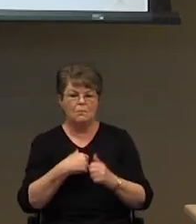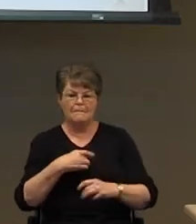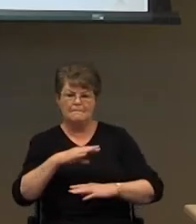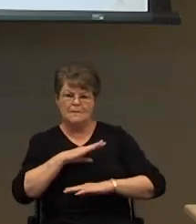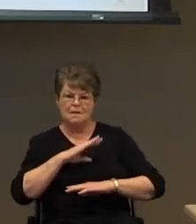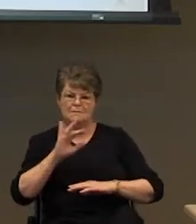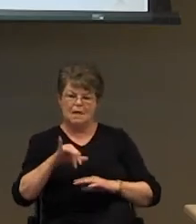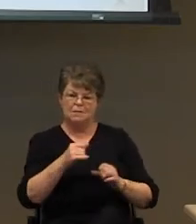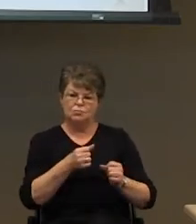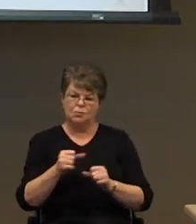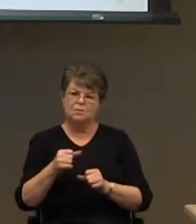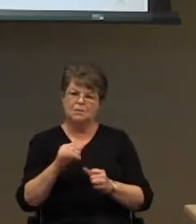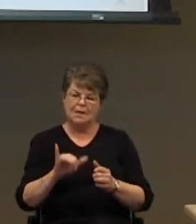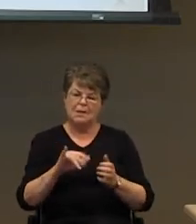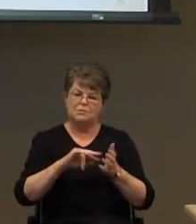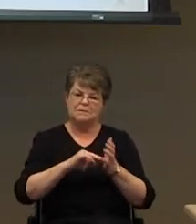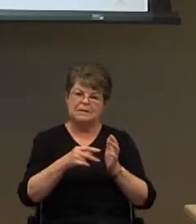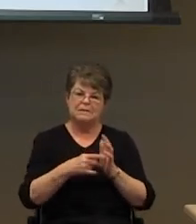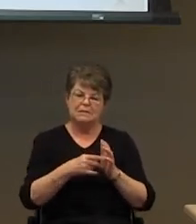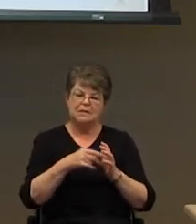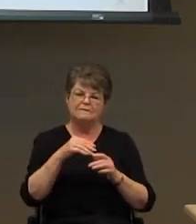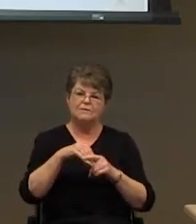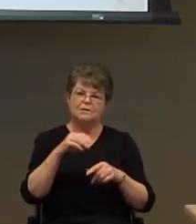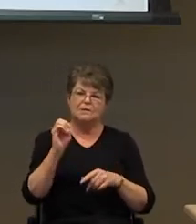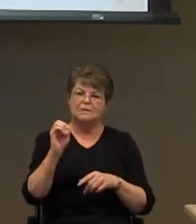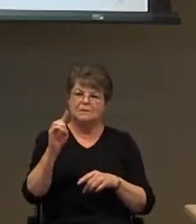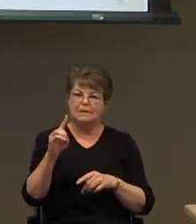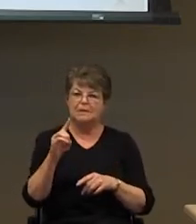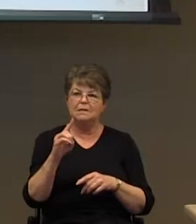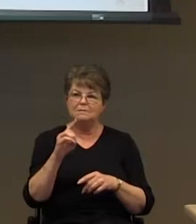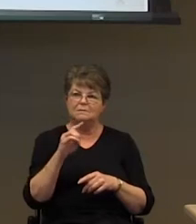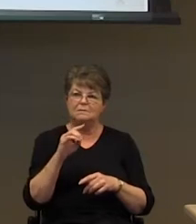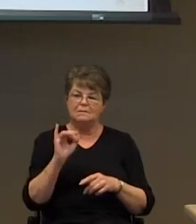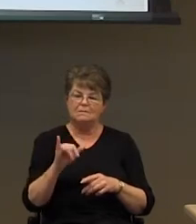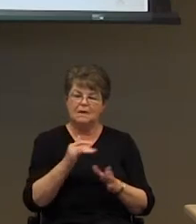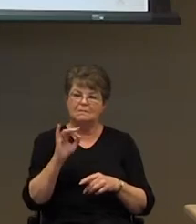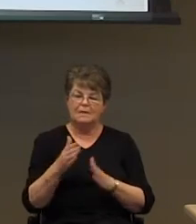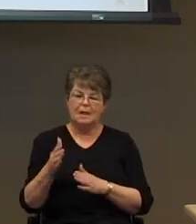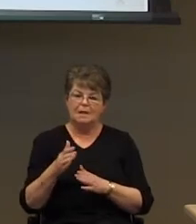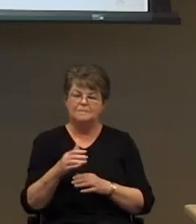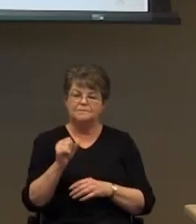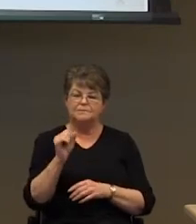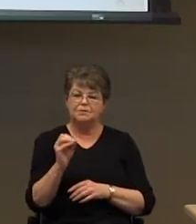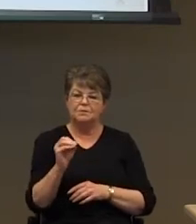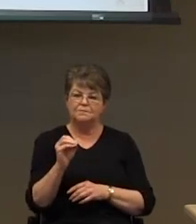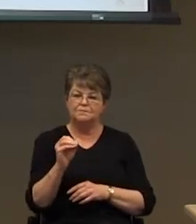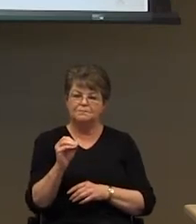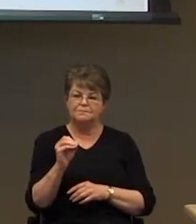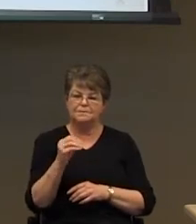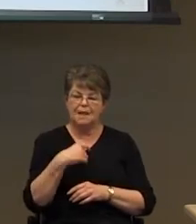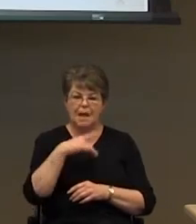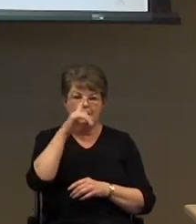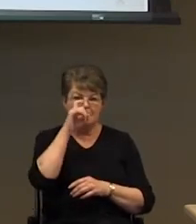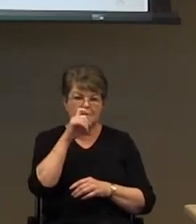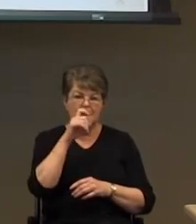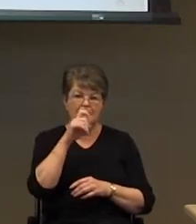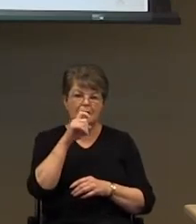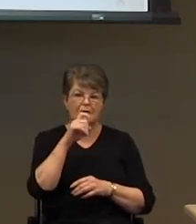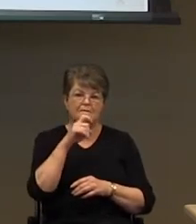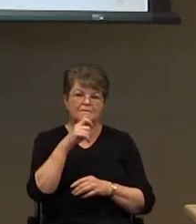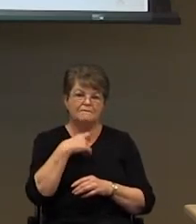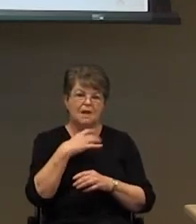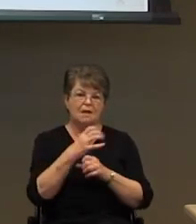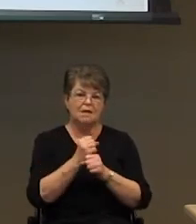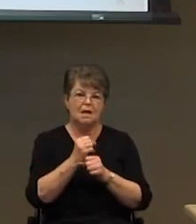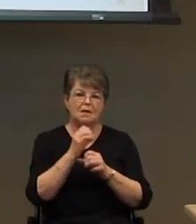what the intent was defined in the economic development, in the strategic economic development plan. So, I believe I've actually gotten quieter